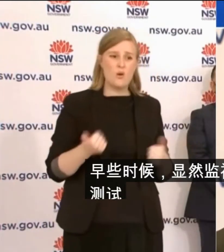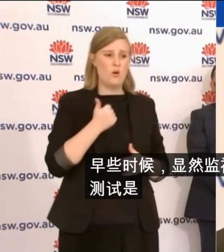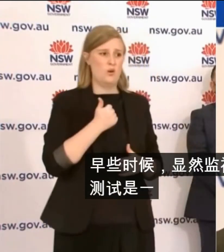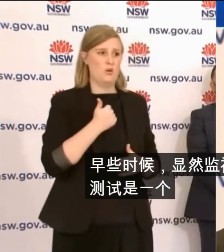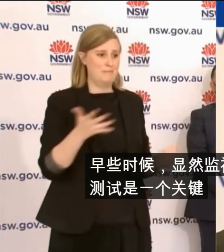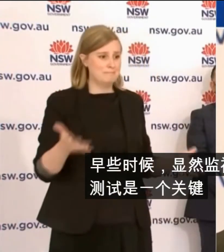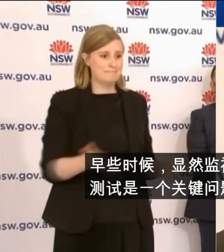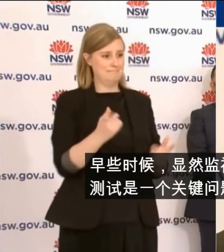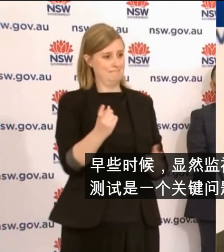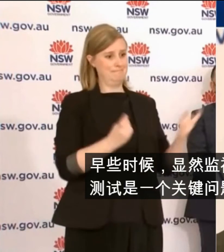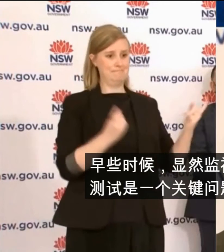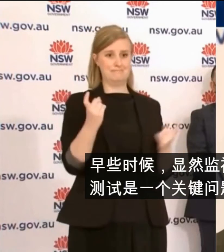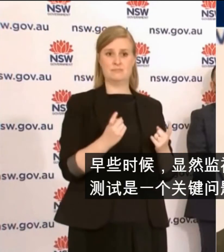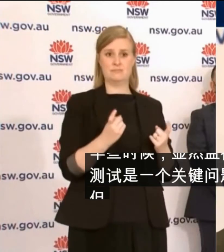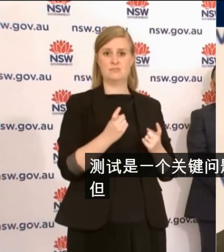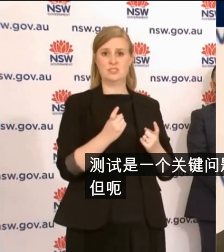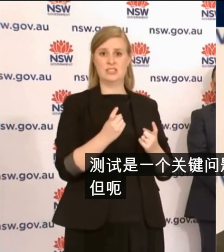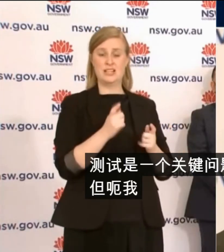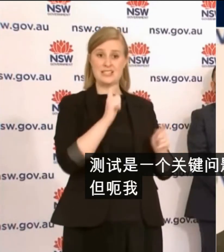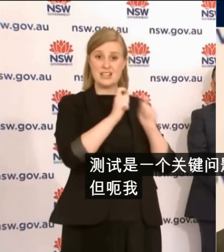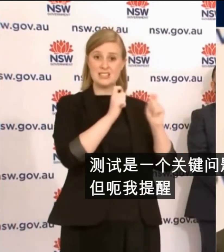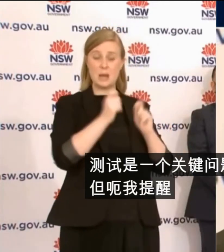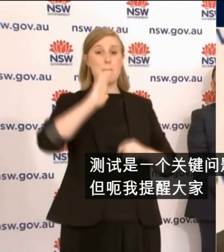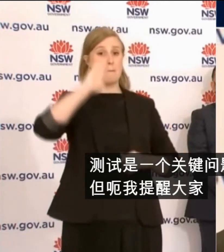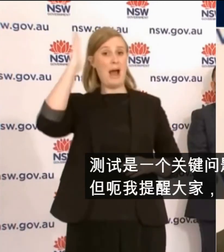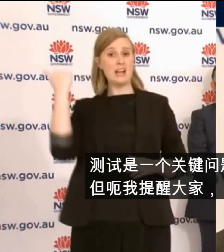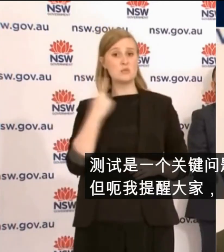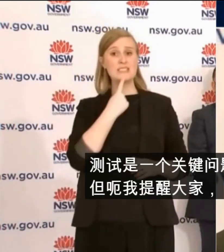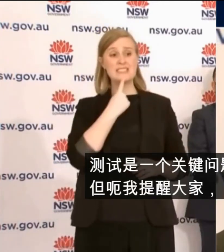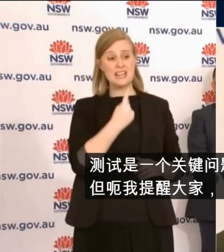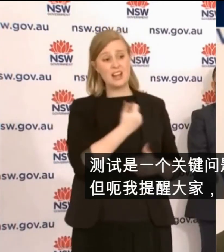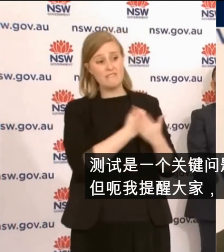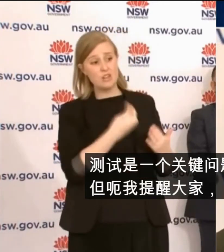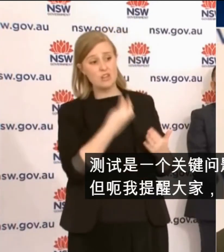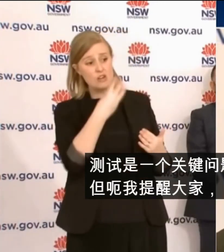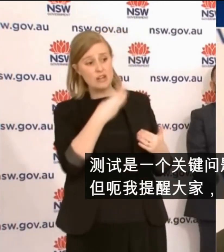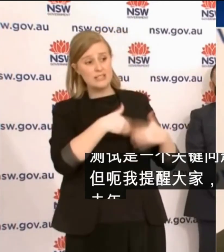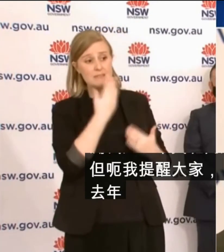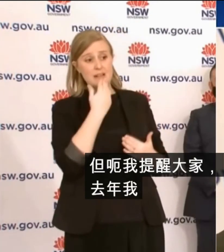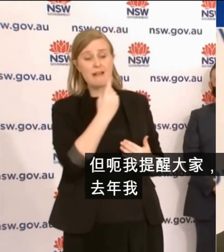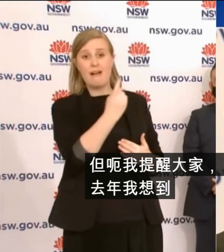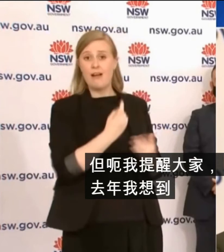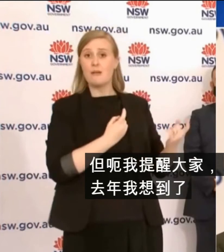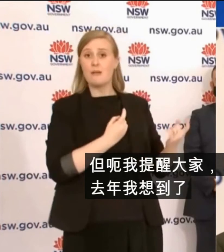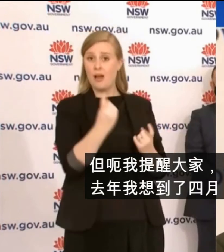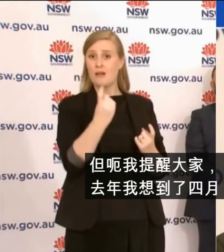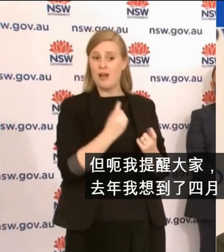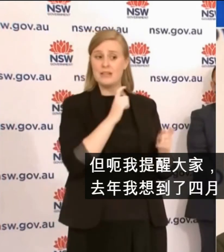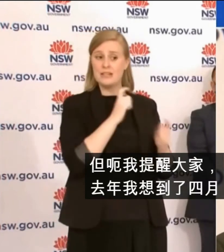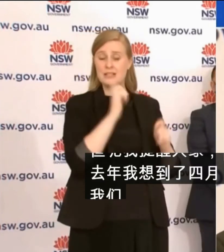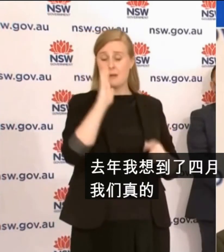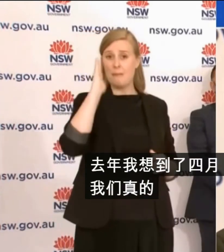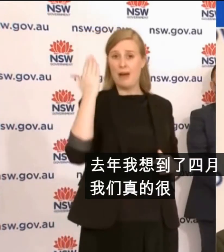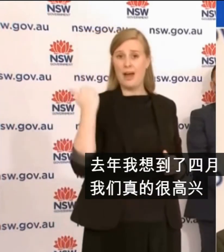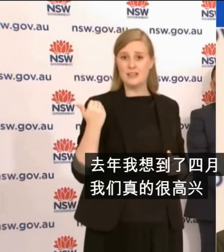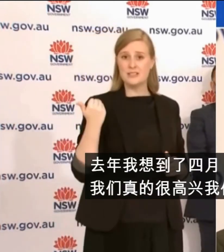surveillance testing was a key issue. But I remind everybody that last year, I think about March, April,